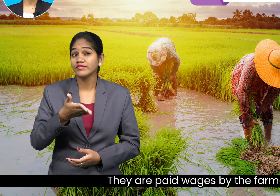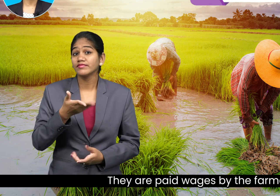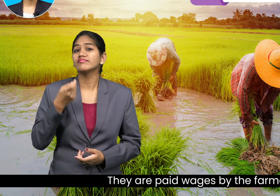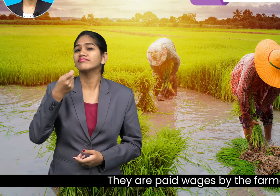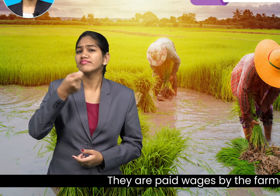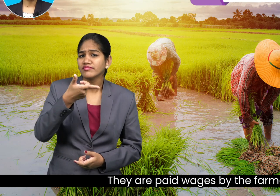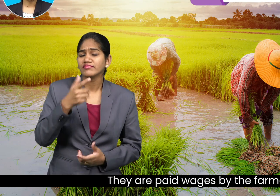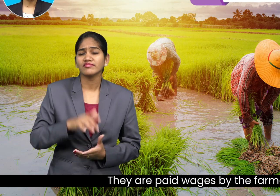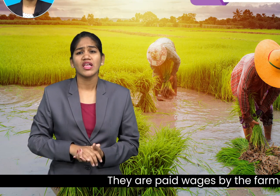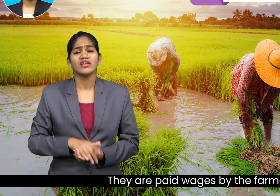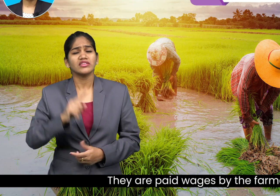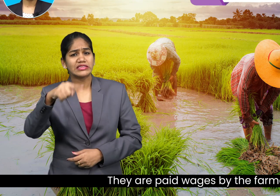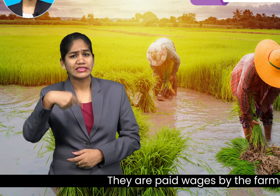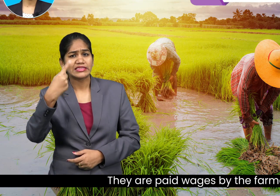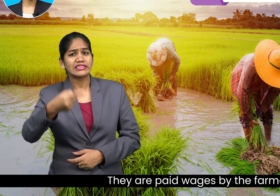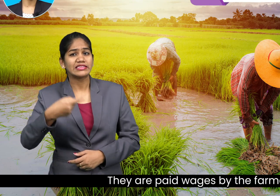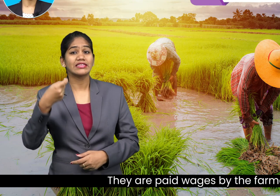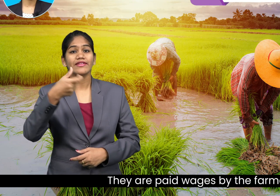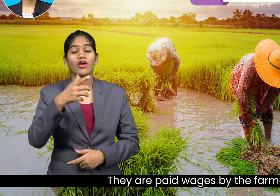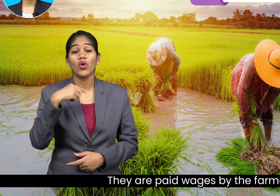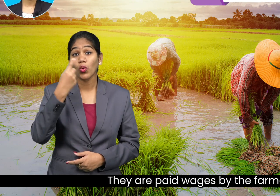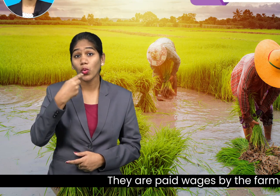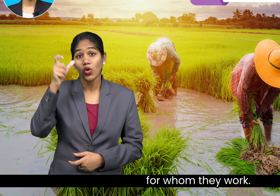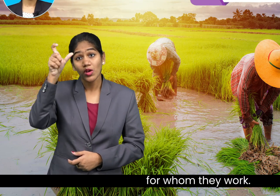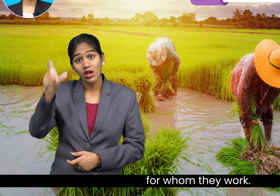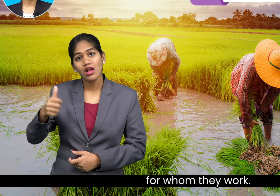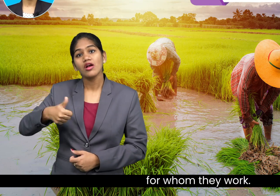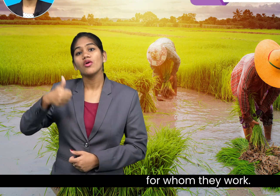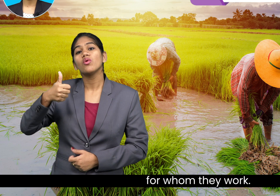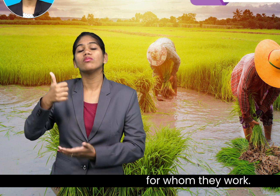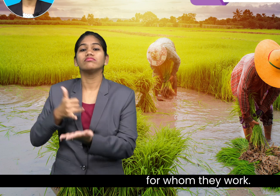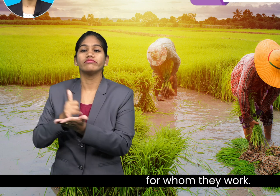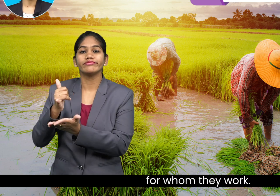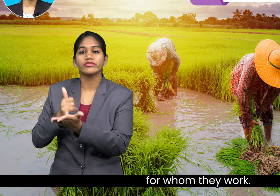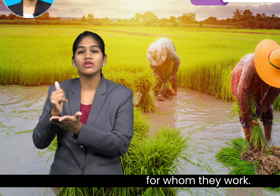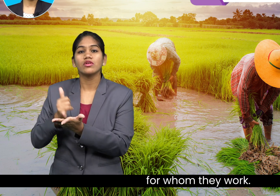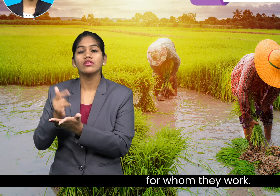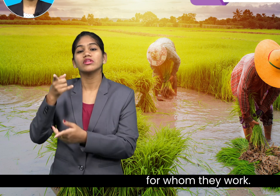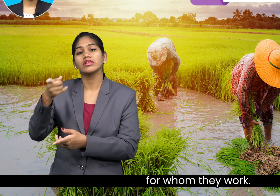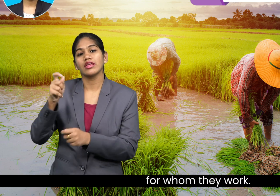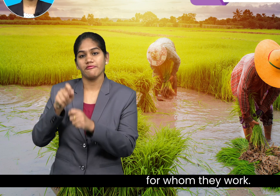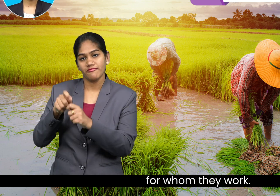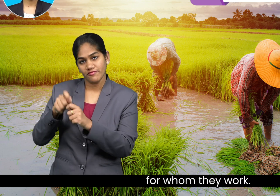They are paid wages by the farmer for whom they work.